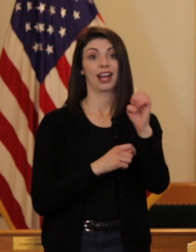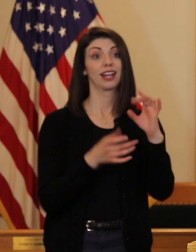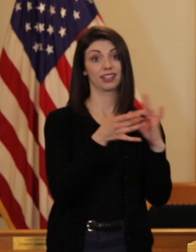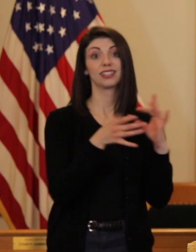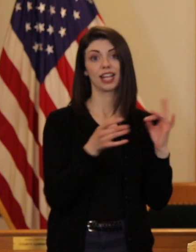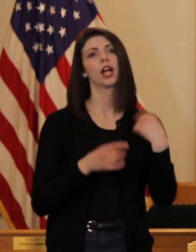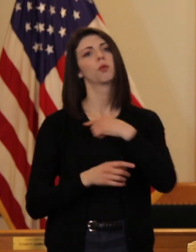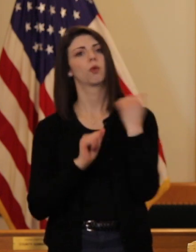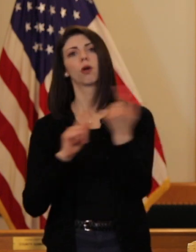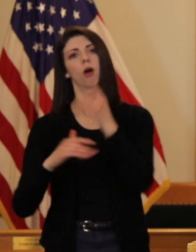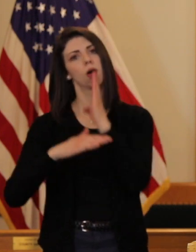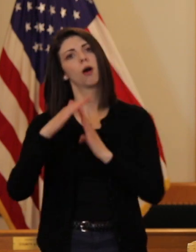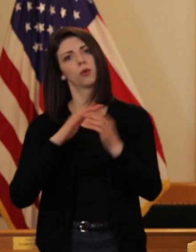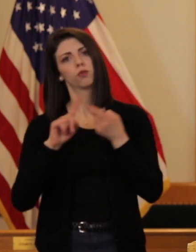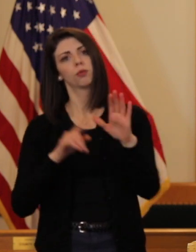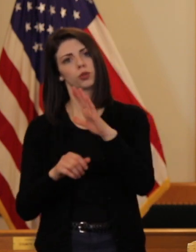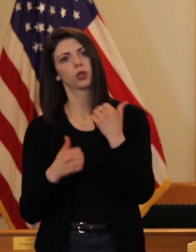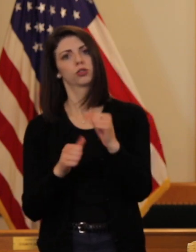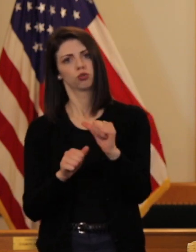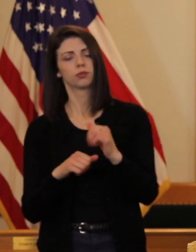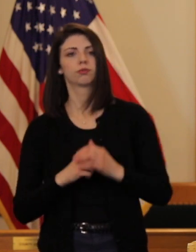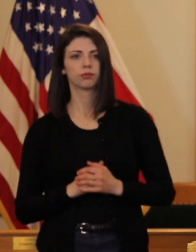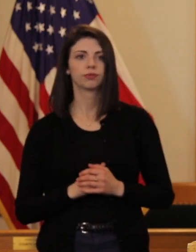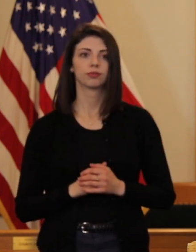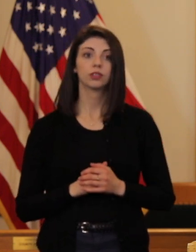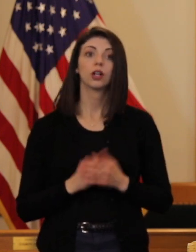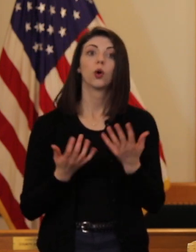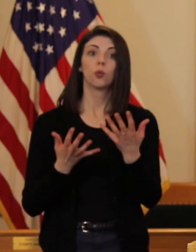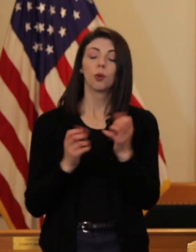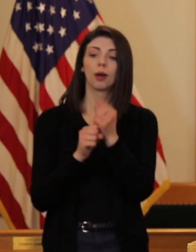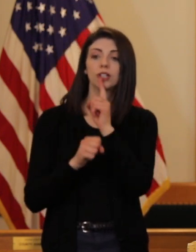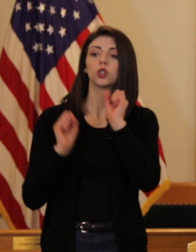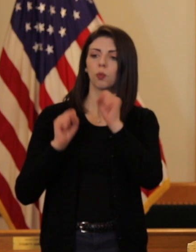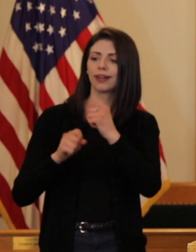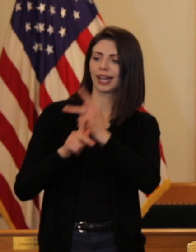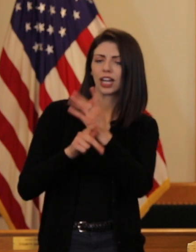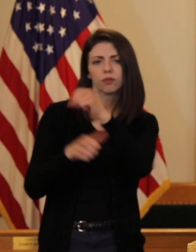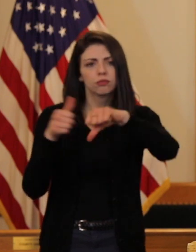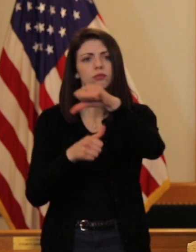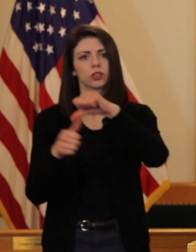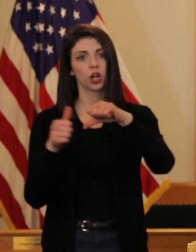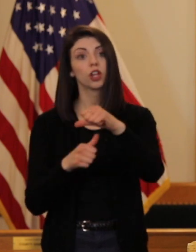our Oswego County residents for doing your part in helping to stop the spread of this virus and looking out for your neighbors.